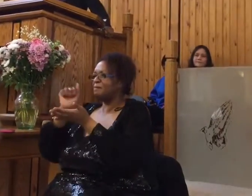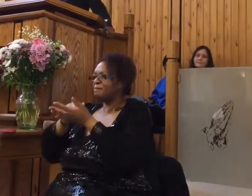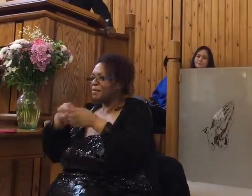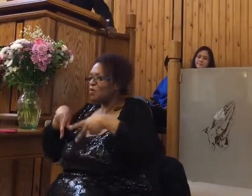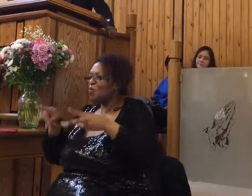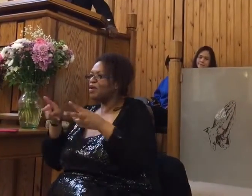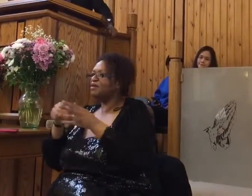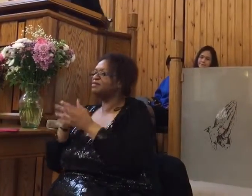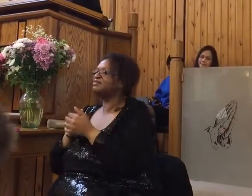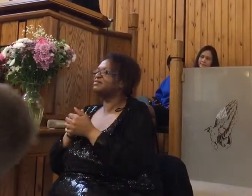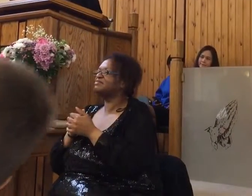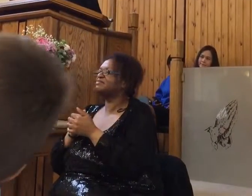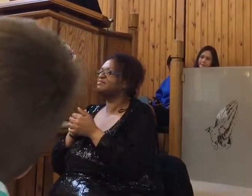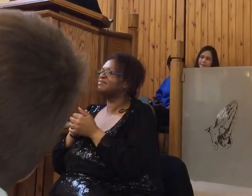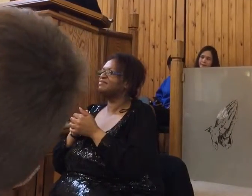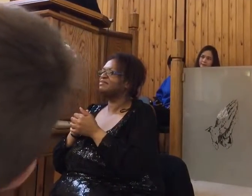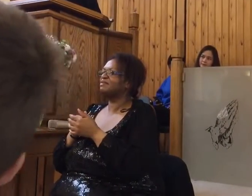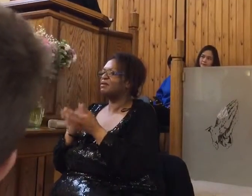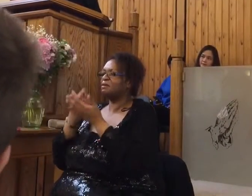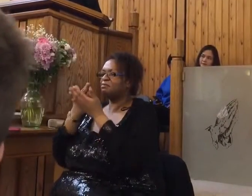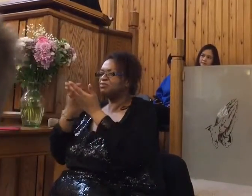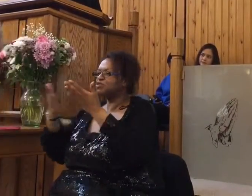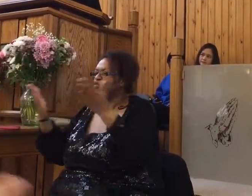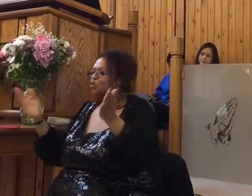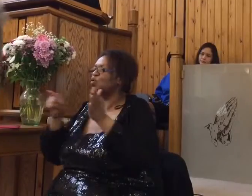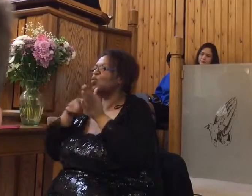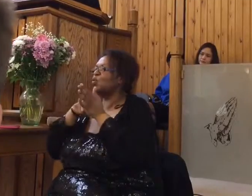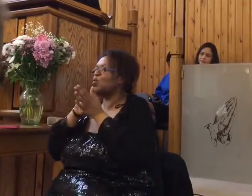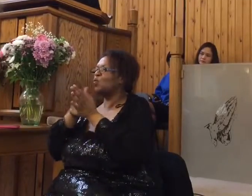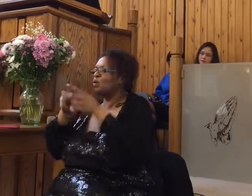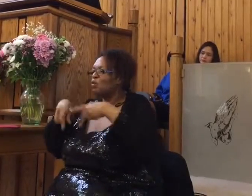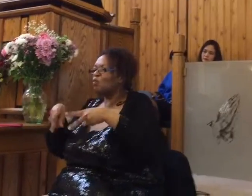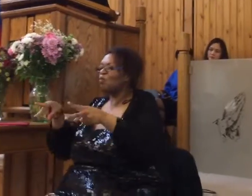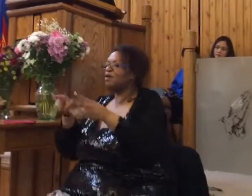to whenever I am presented with a chance?